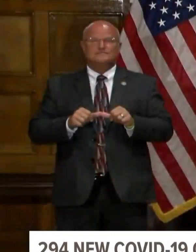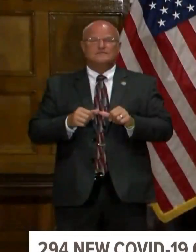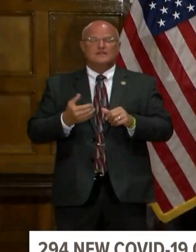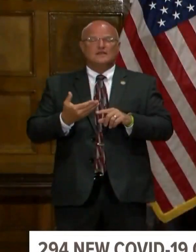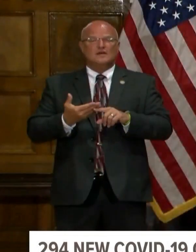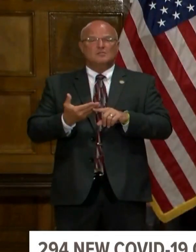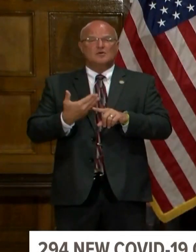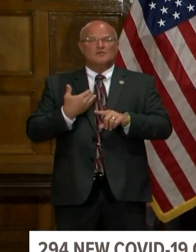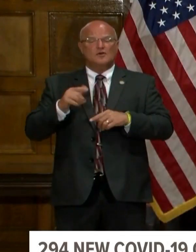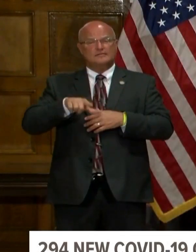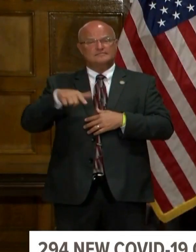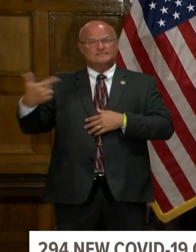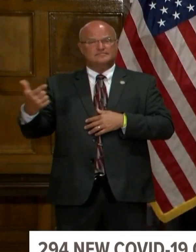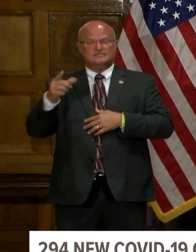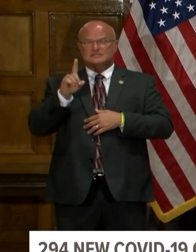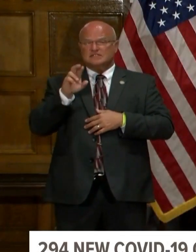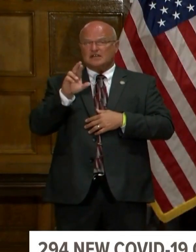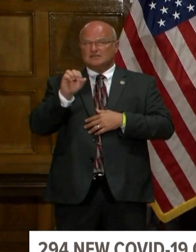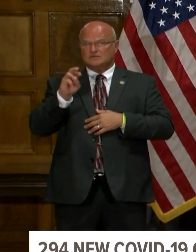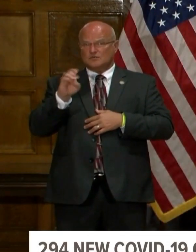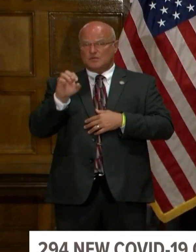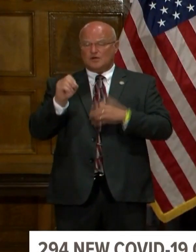I turn it over to Dr. Romero,